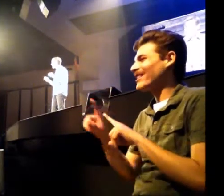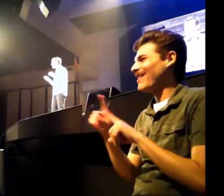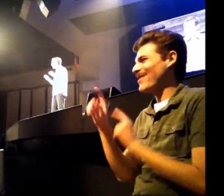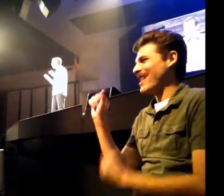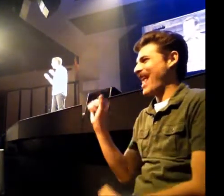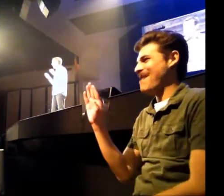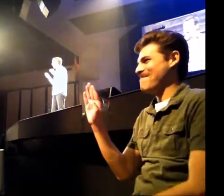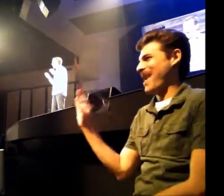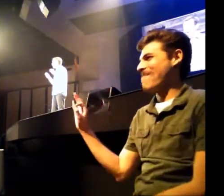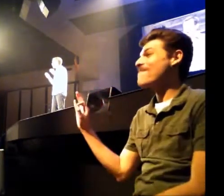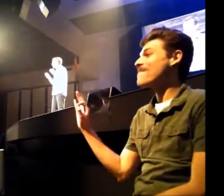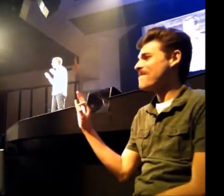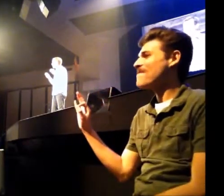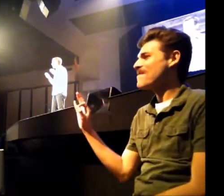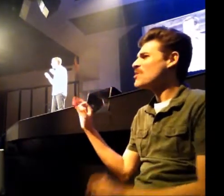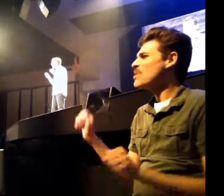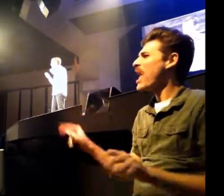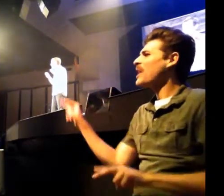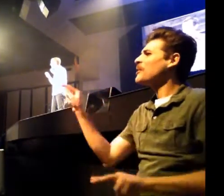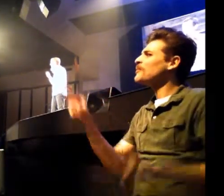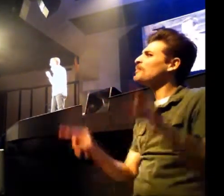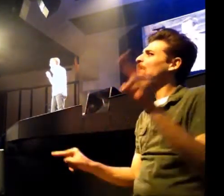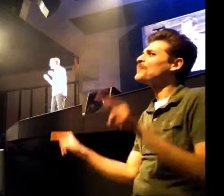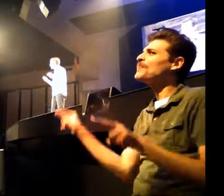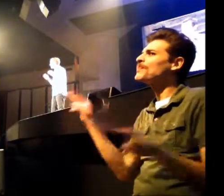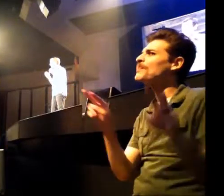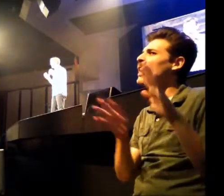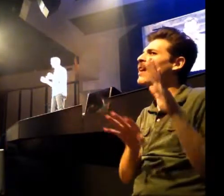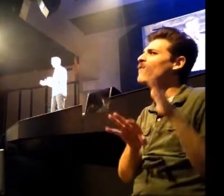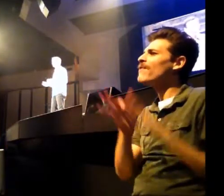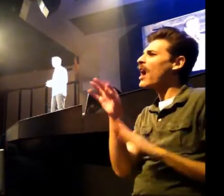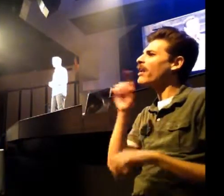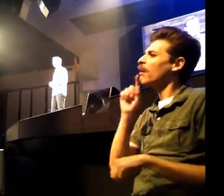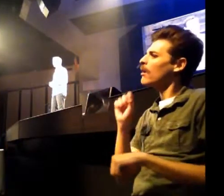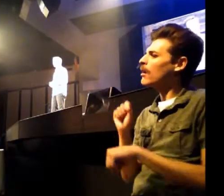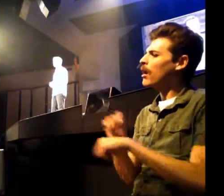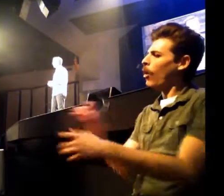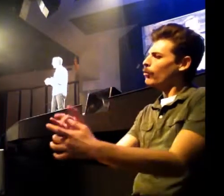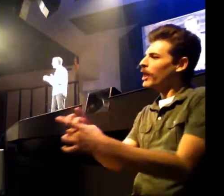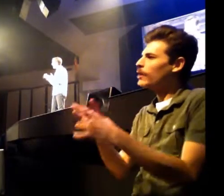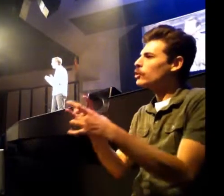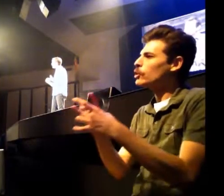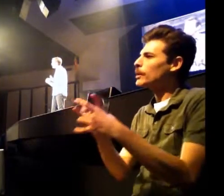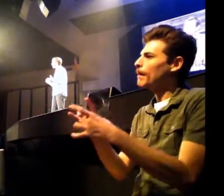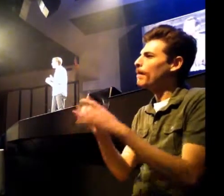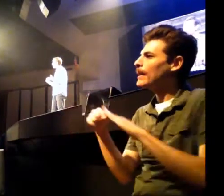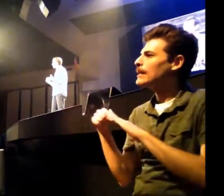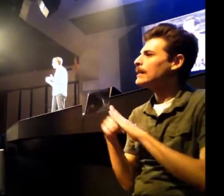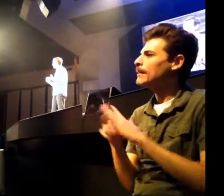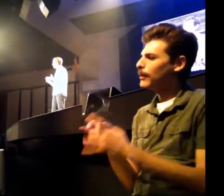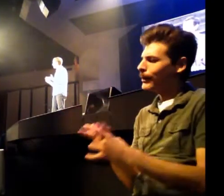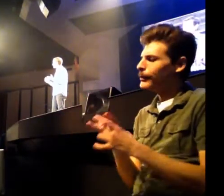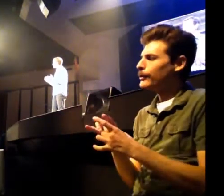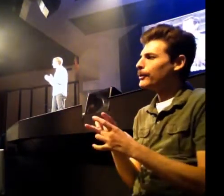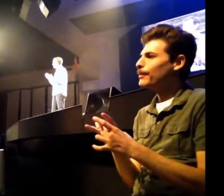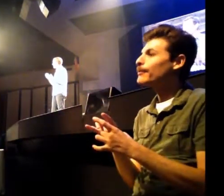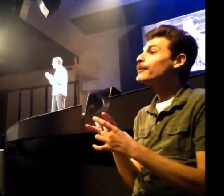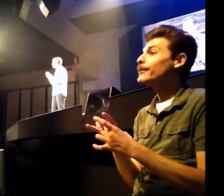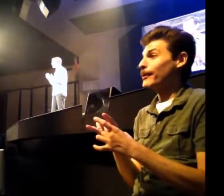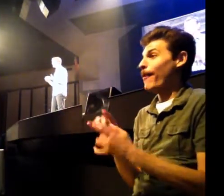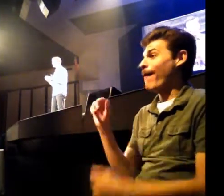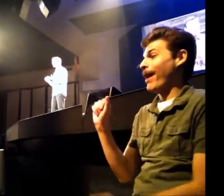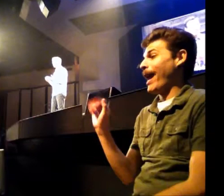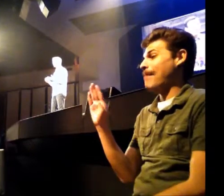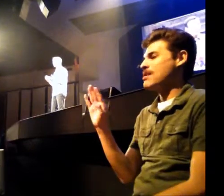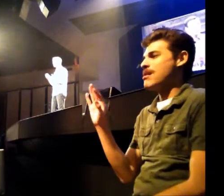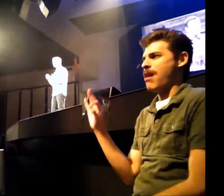a place where you can begin building authentic, genuine relationships. We have another component to our Adult Bible Fellowships, and that